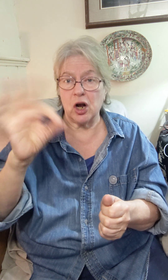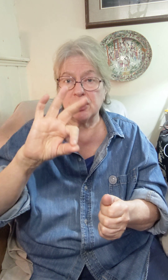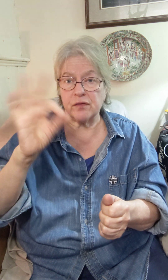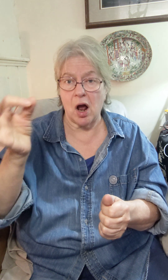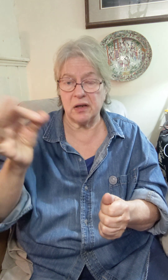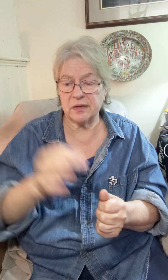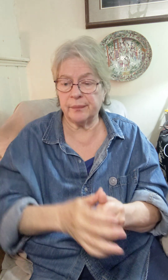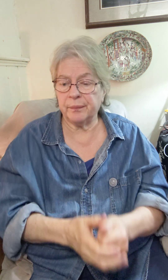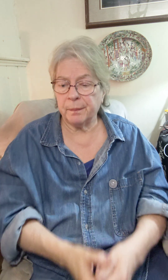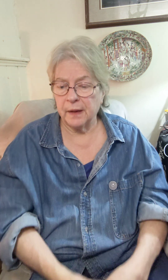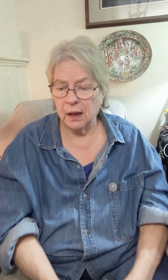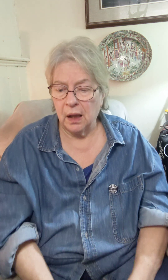fries.